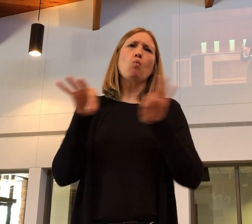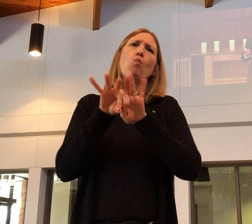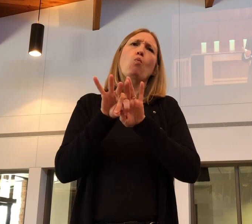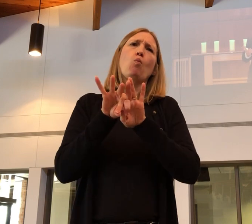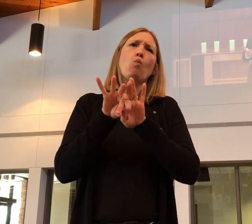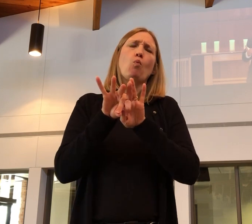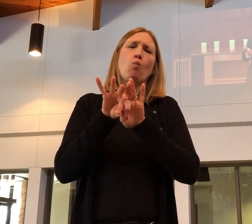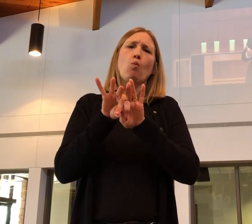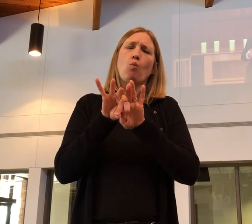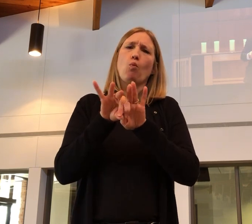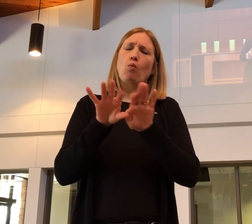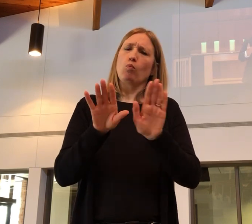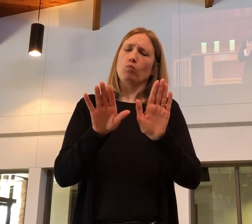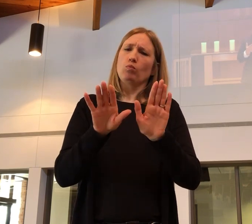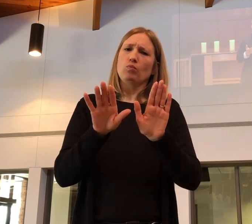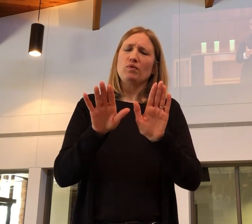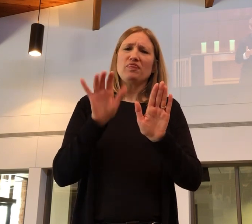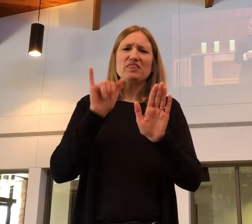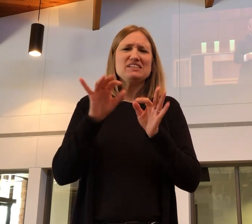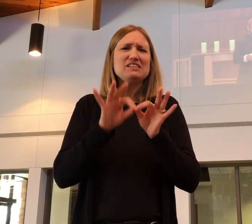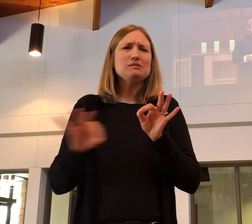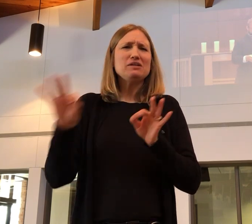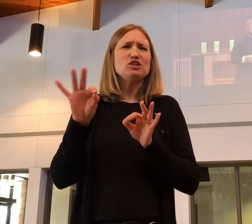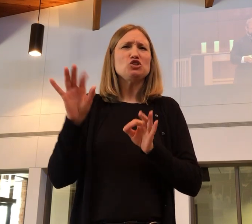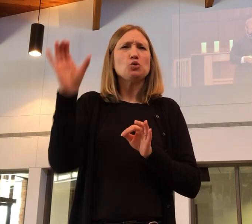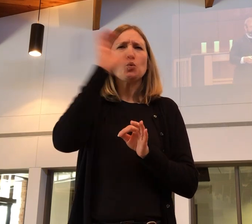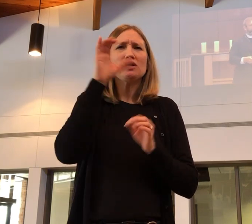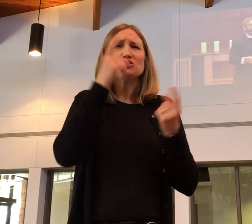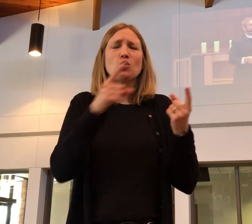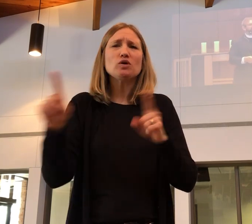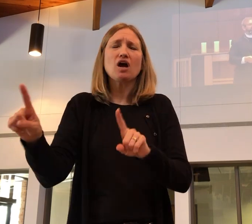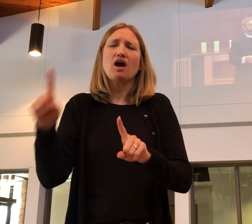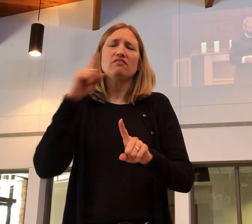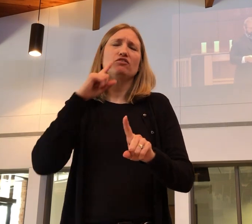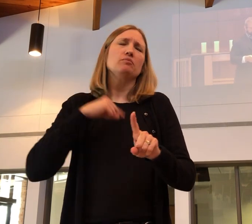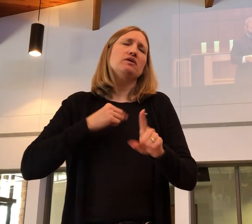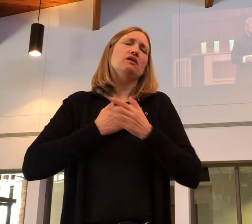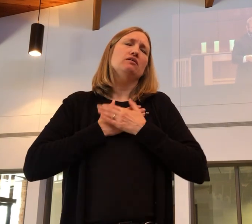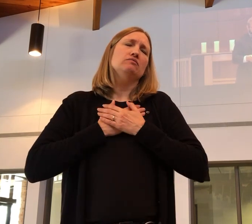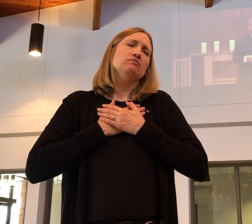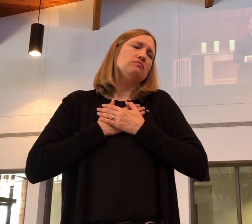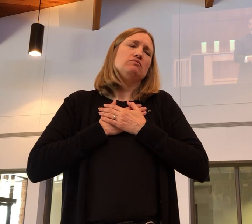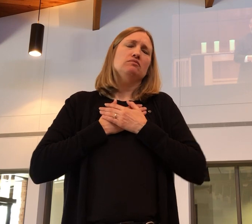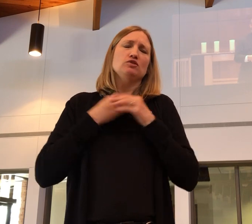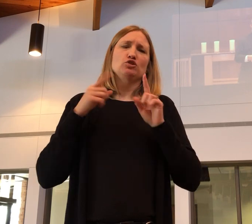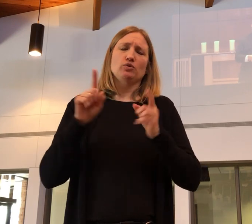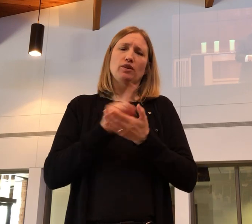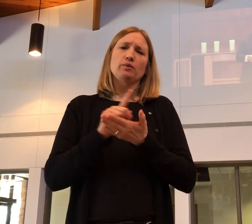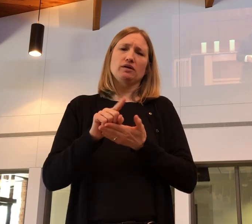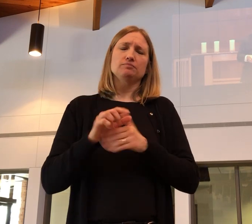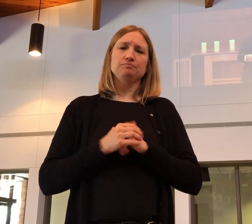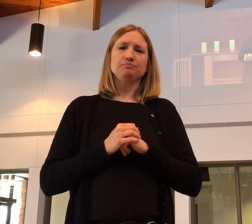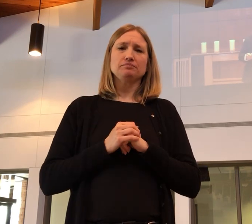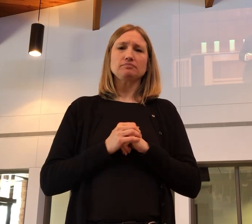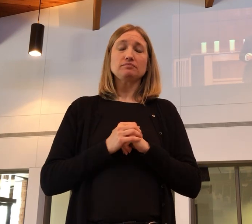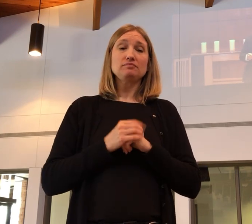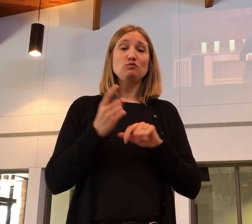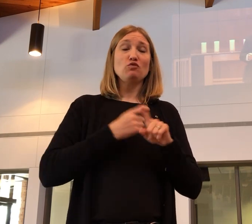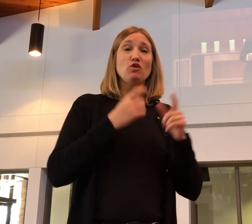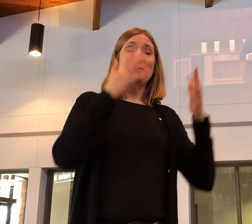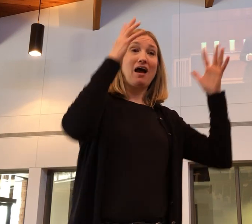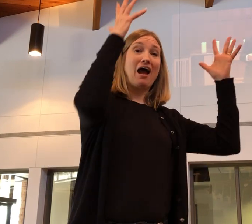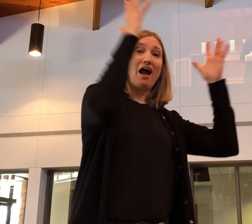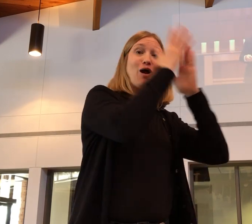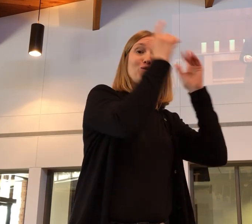so love this quest, this spiritual quest that takes place in this one week. From the shouts of